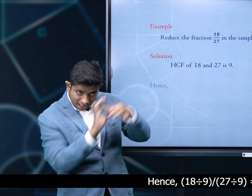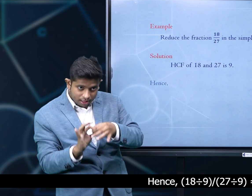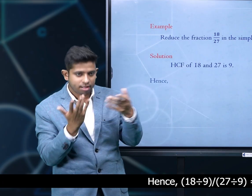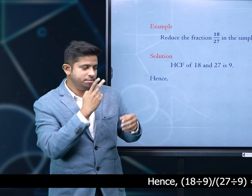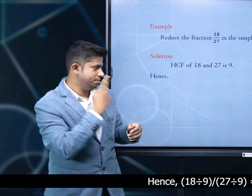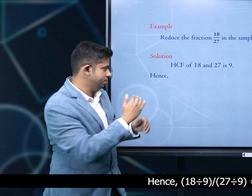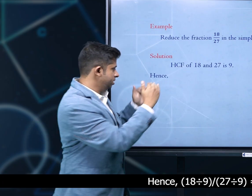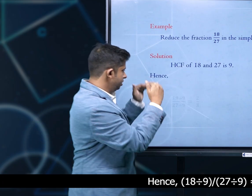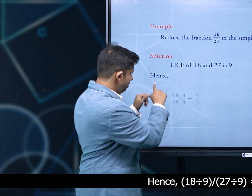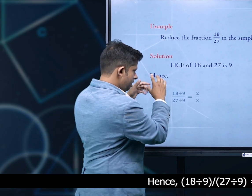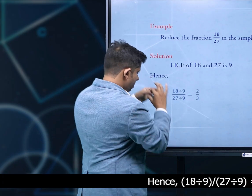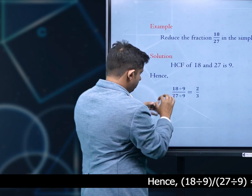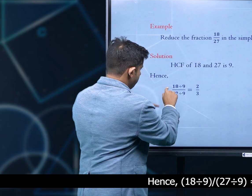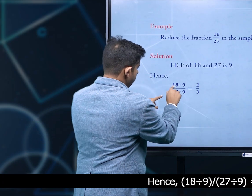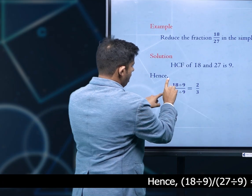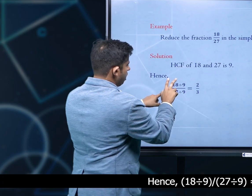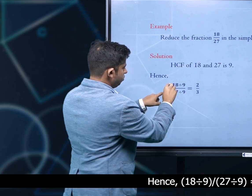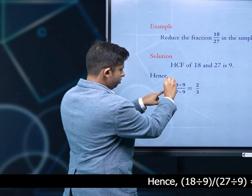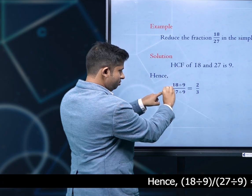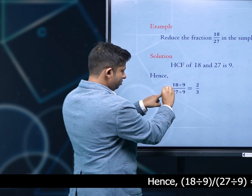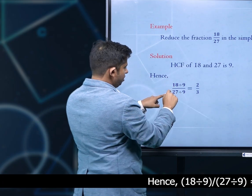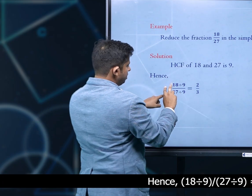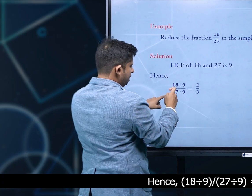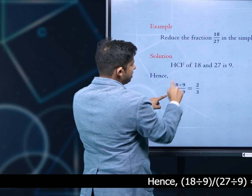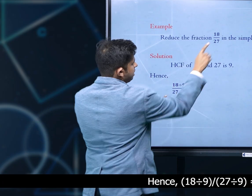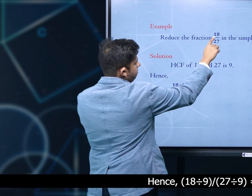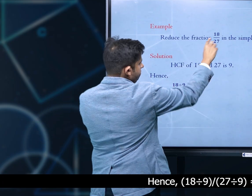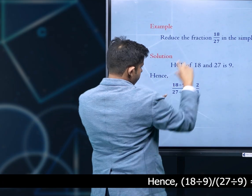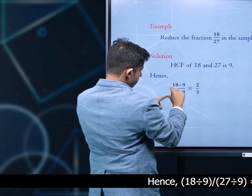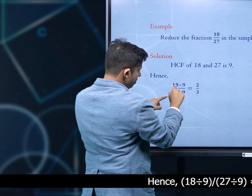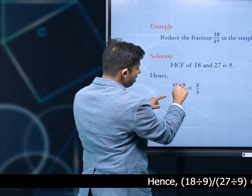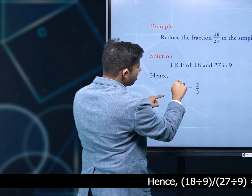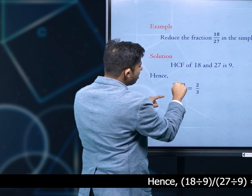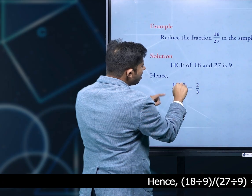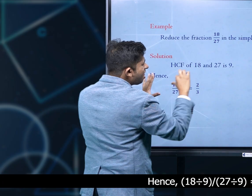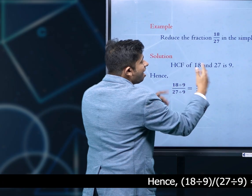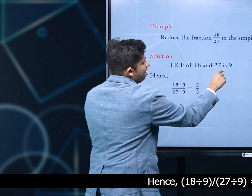Hence, 18 divided by 9 by 27 divided by 9 is equal to 2 by 3.